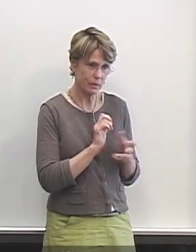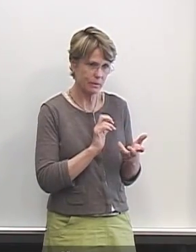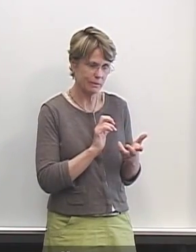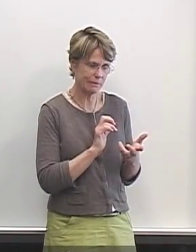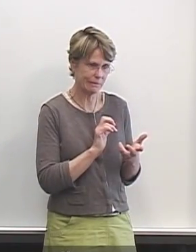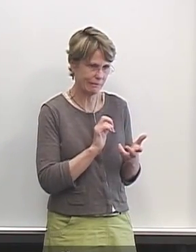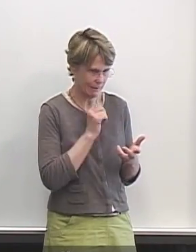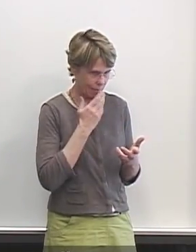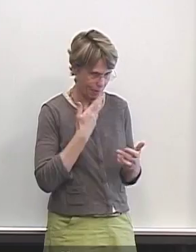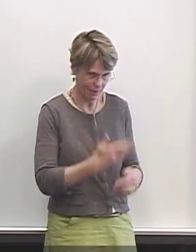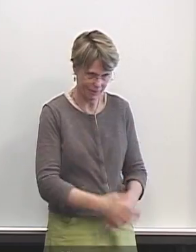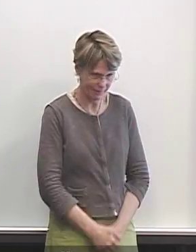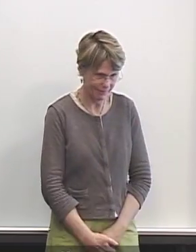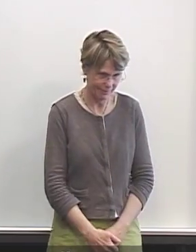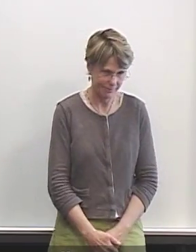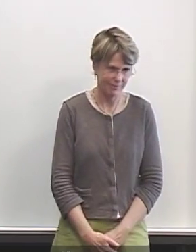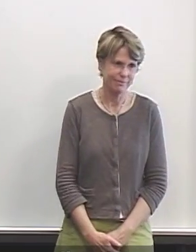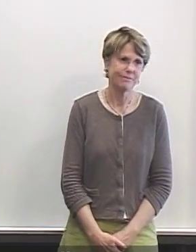Not very well.